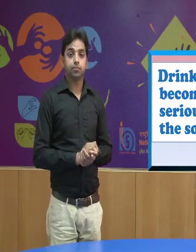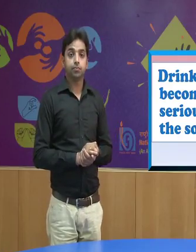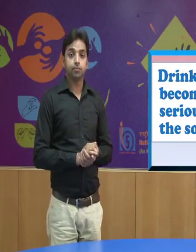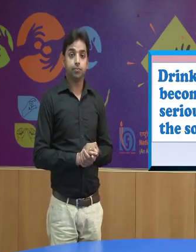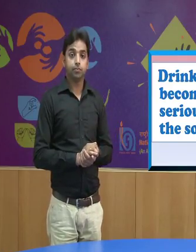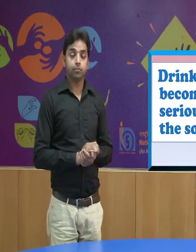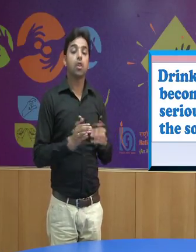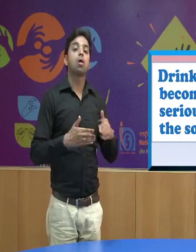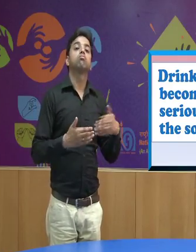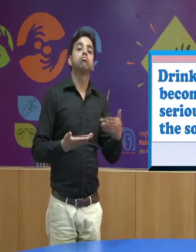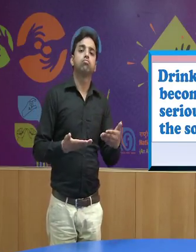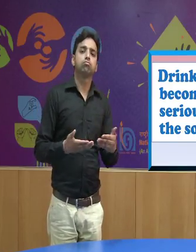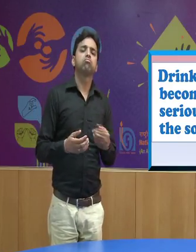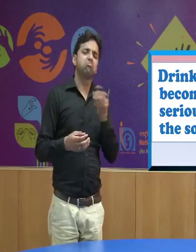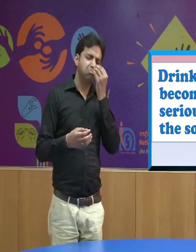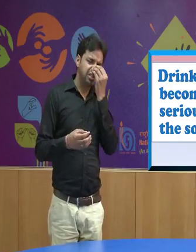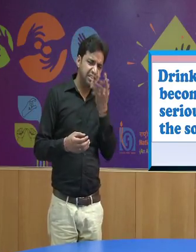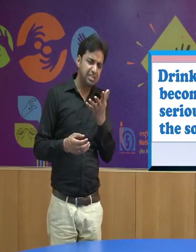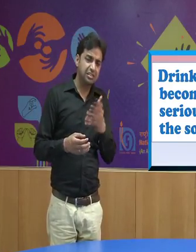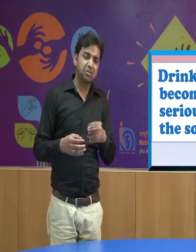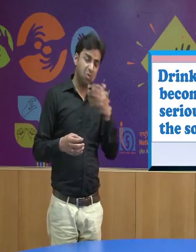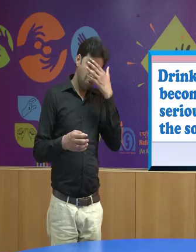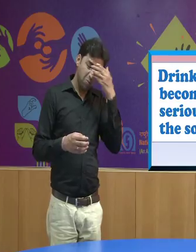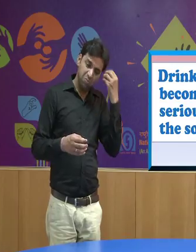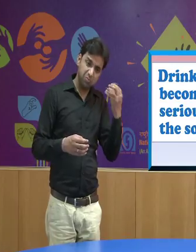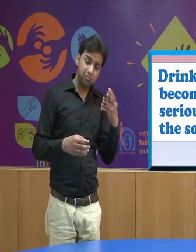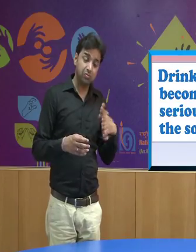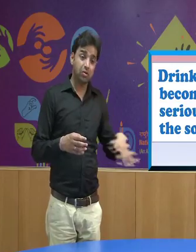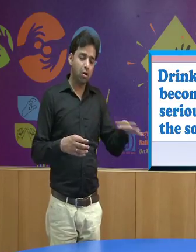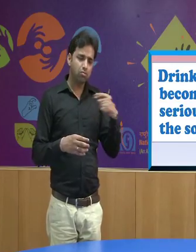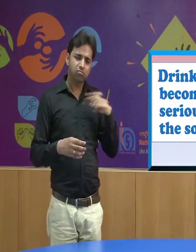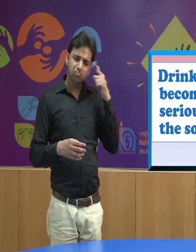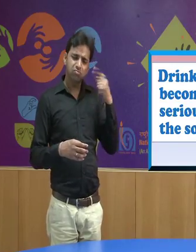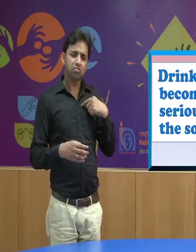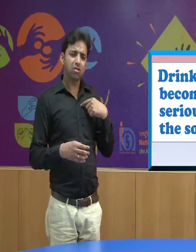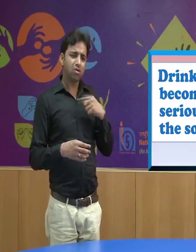as it is easy to forget all worries and problems by drinking